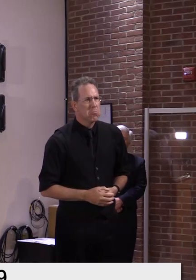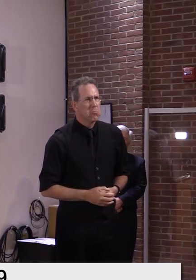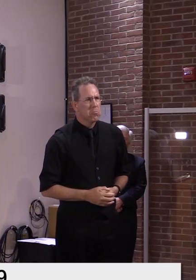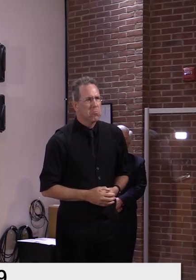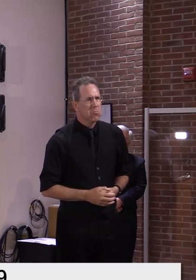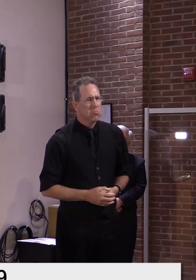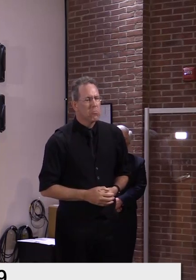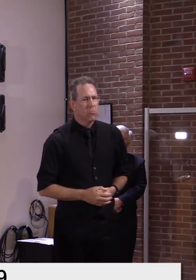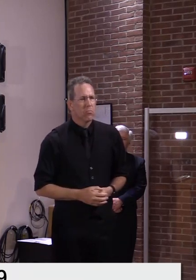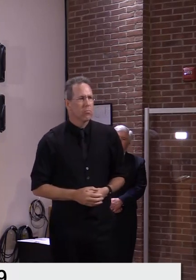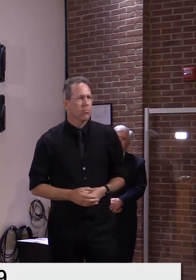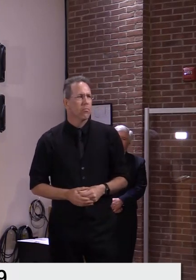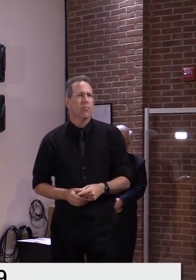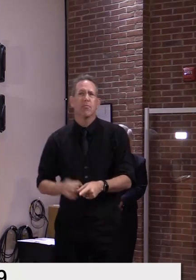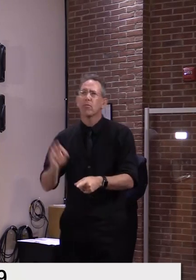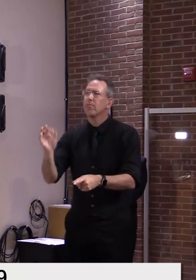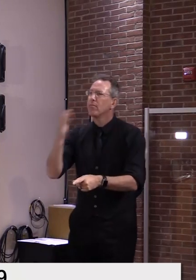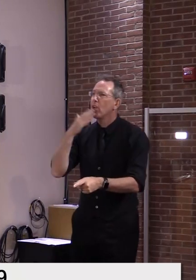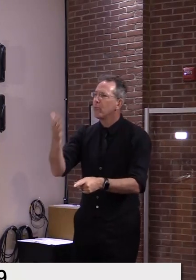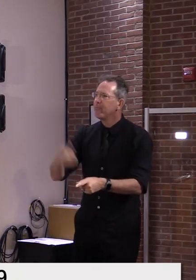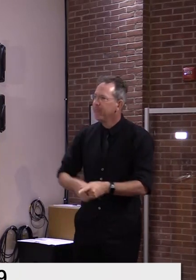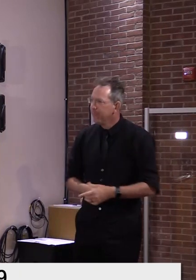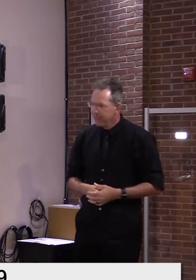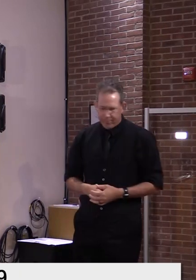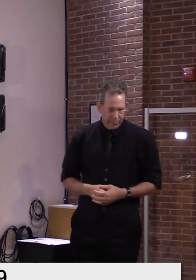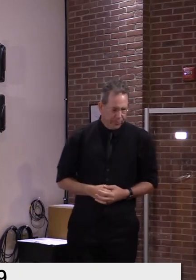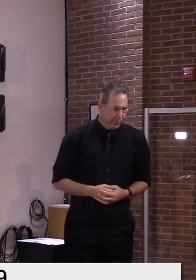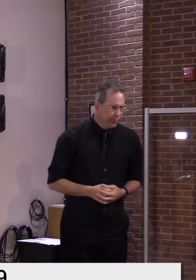Okay, thank you very much.